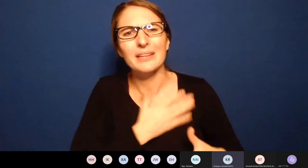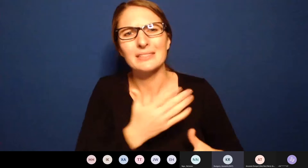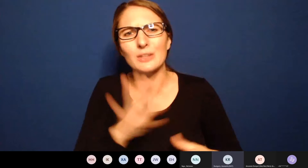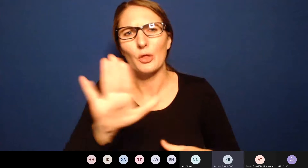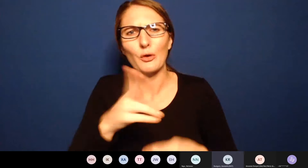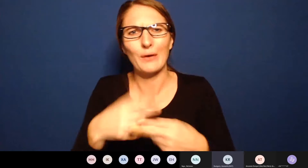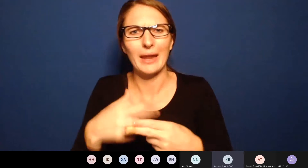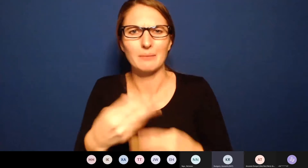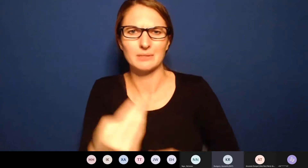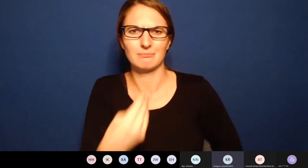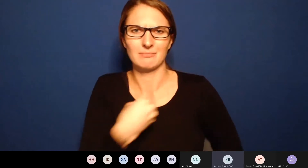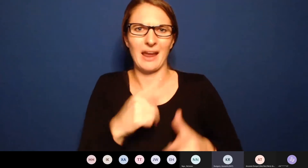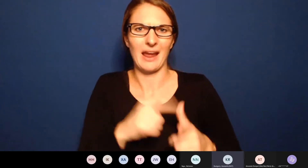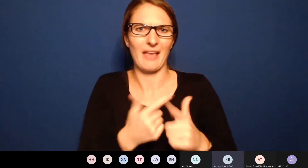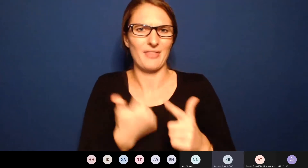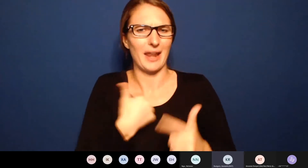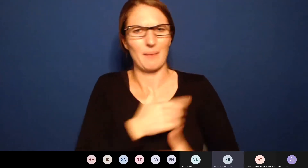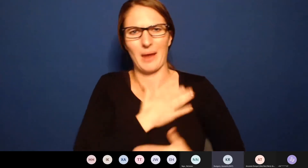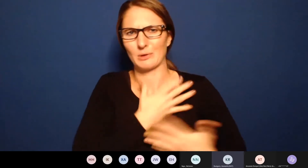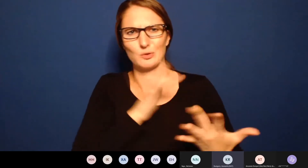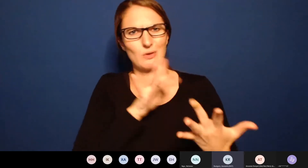them. I